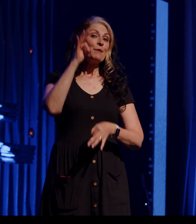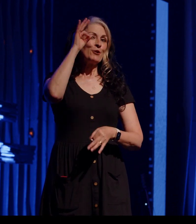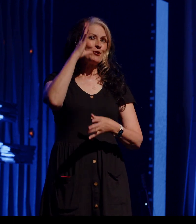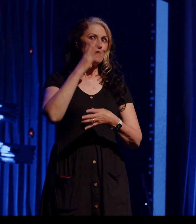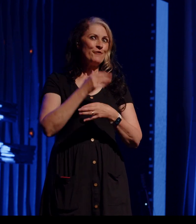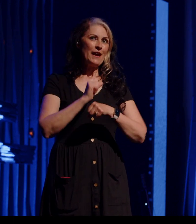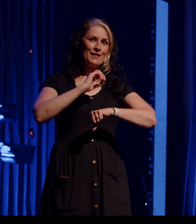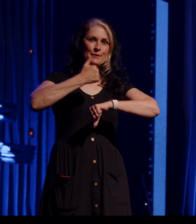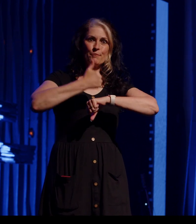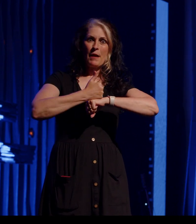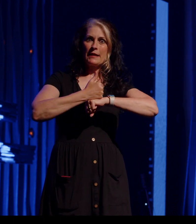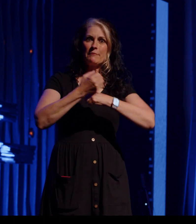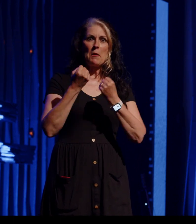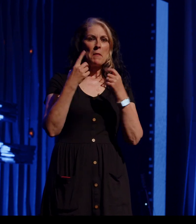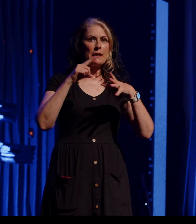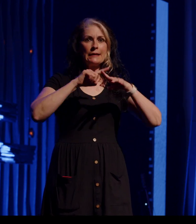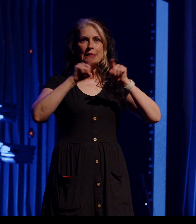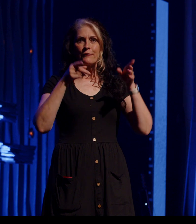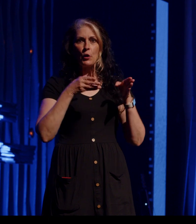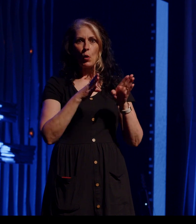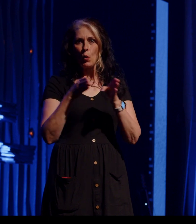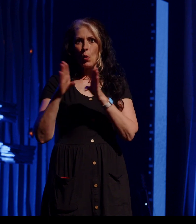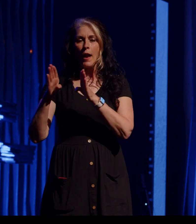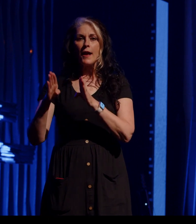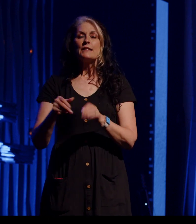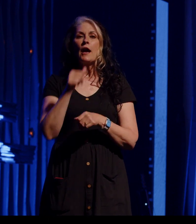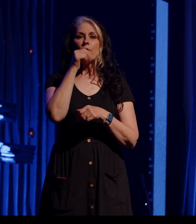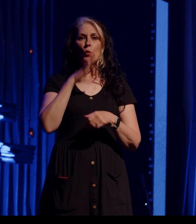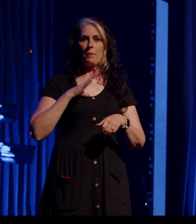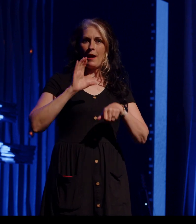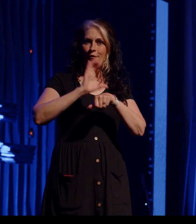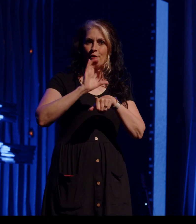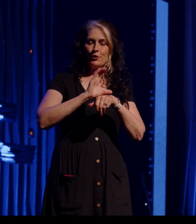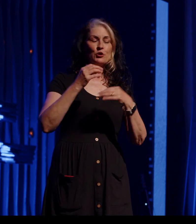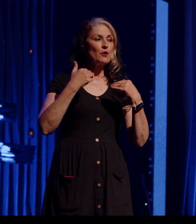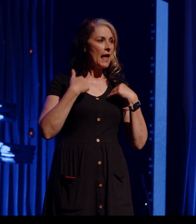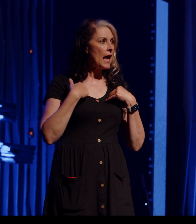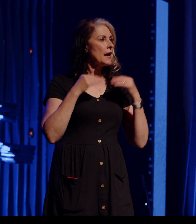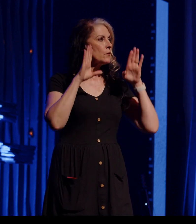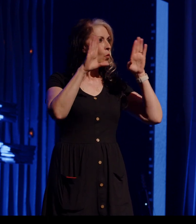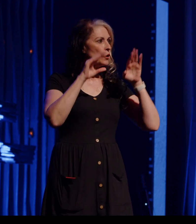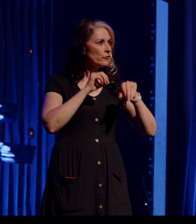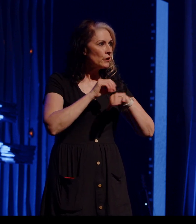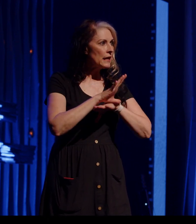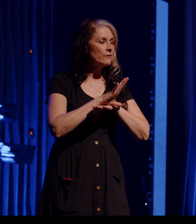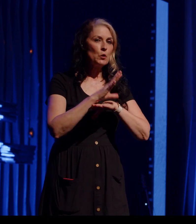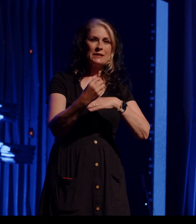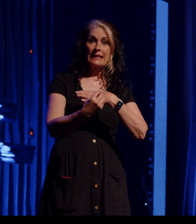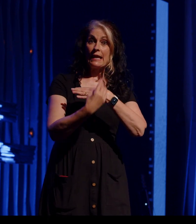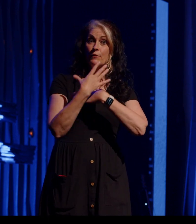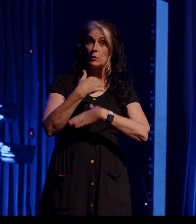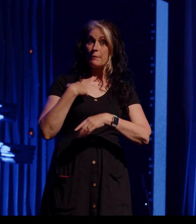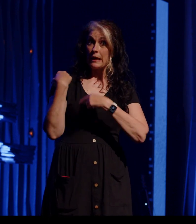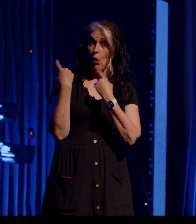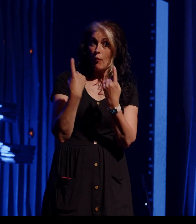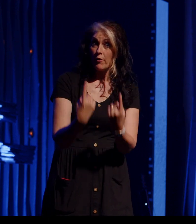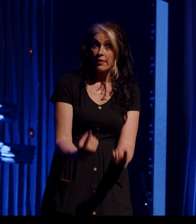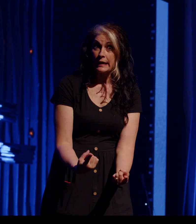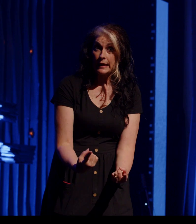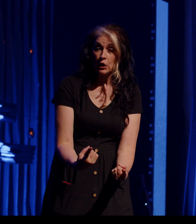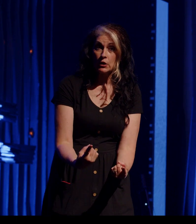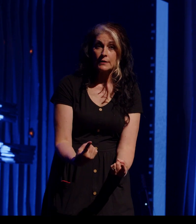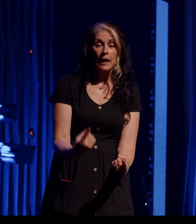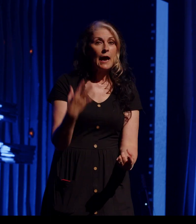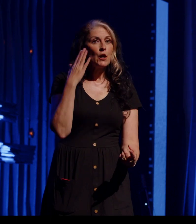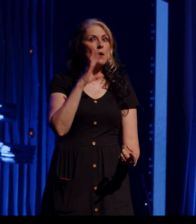been built in many, many ways by the women of the Grove who have had great influence on me over the years. I